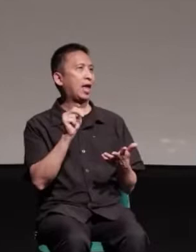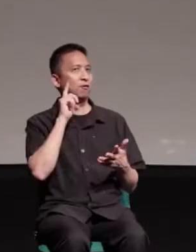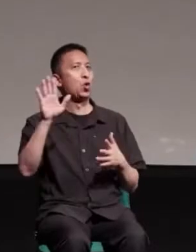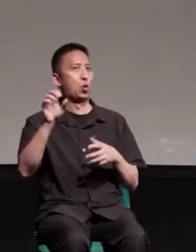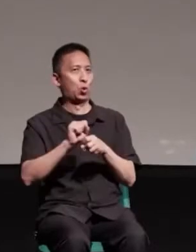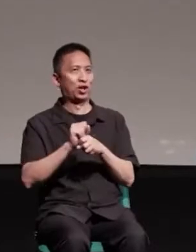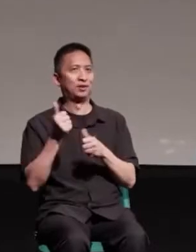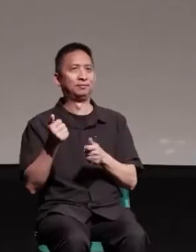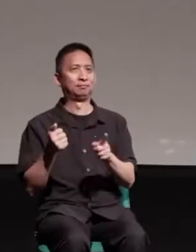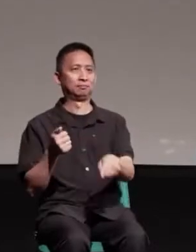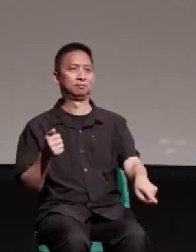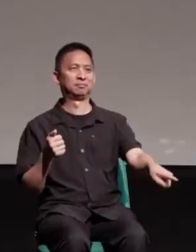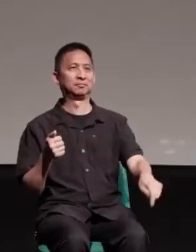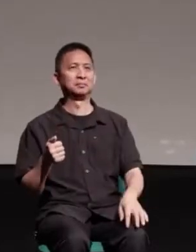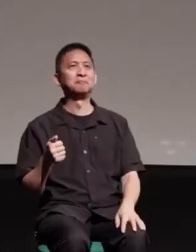BAVAC.